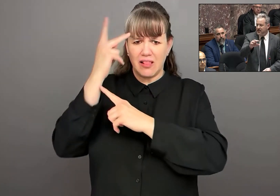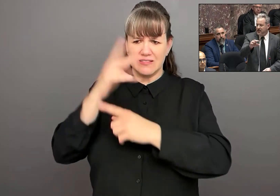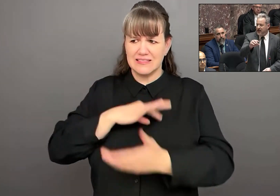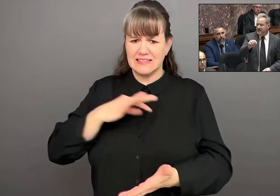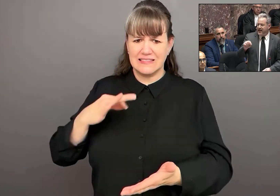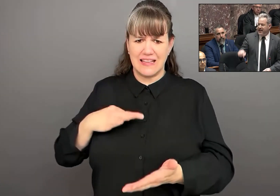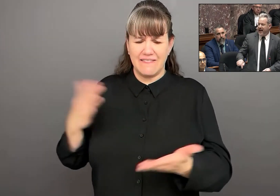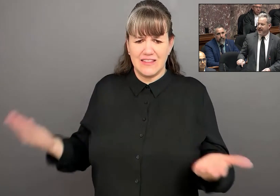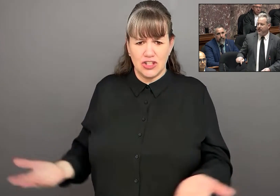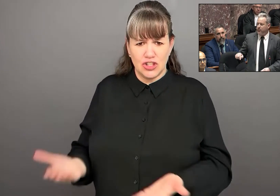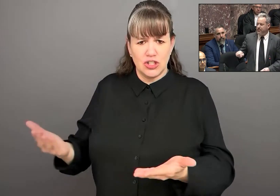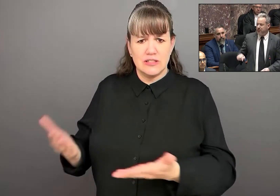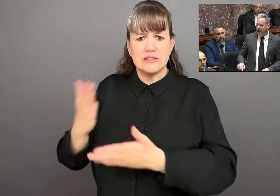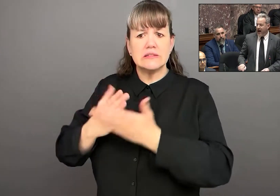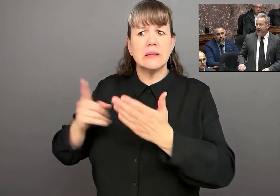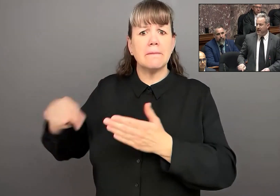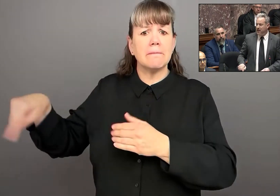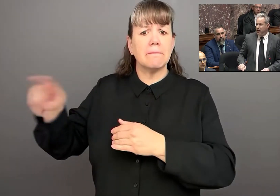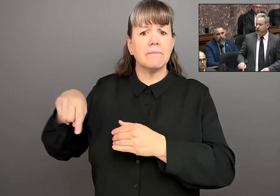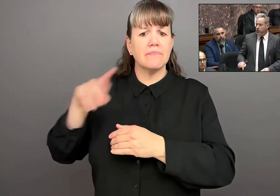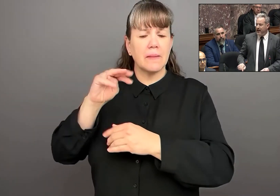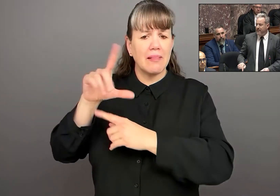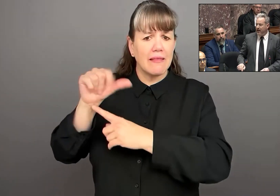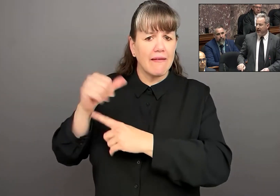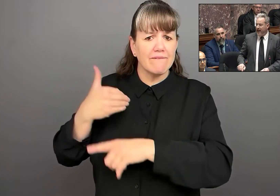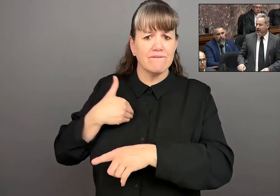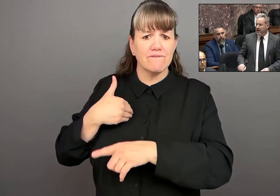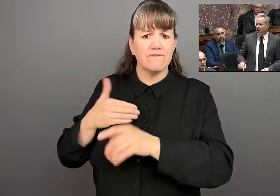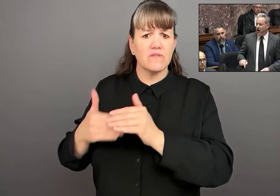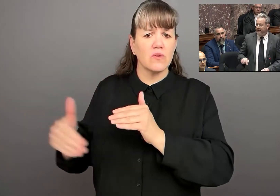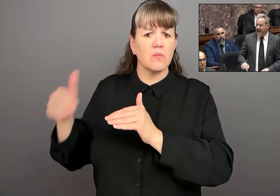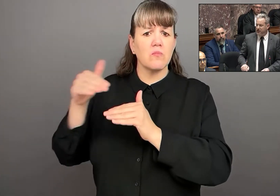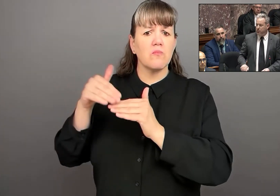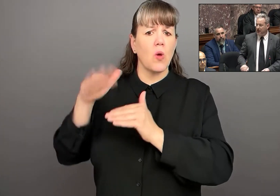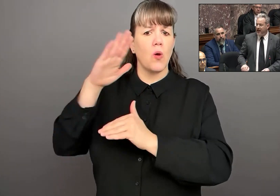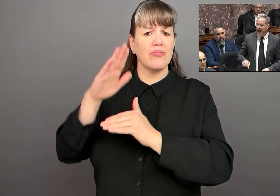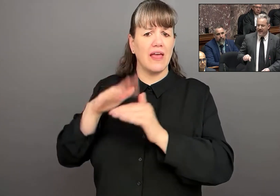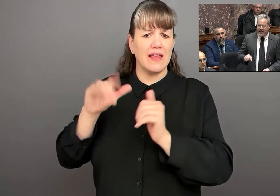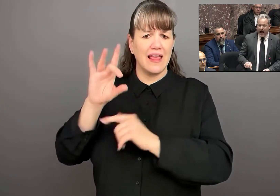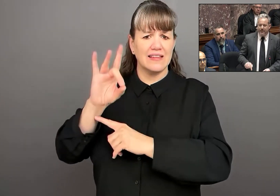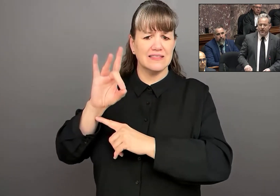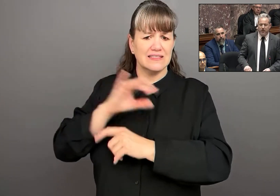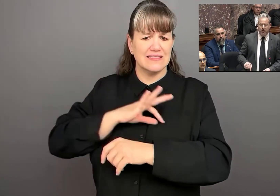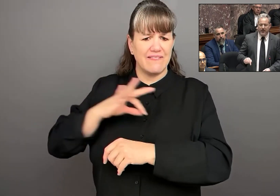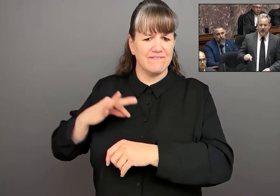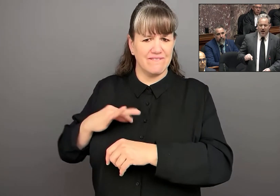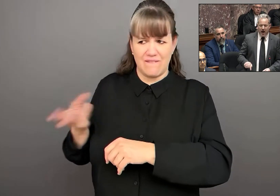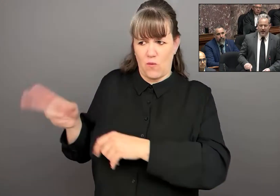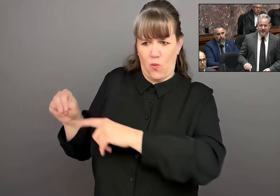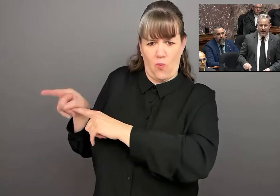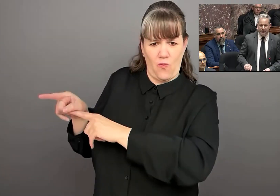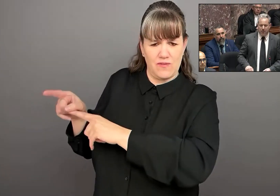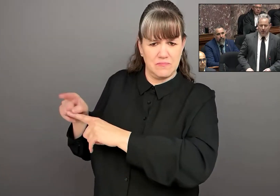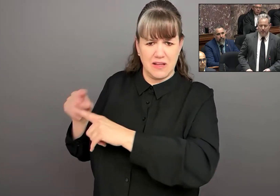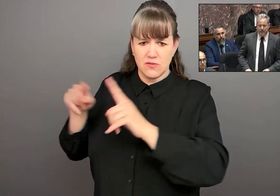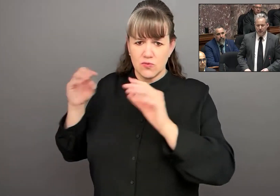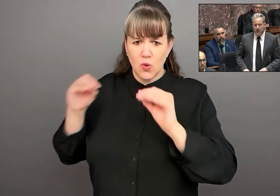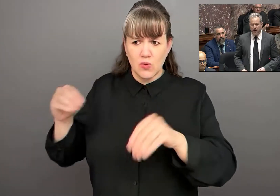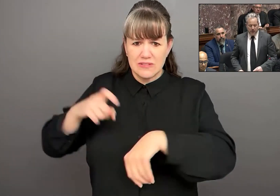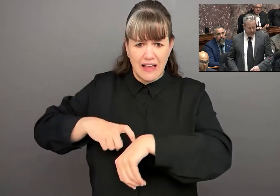is they can't even reply to an MLA on casework. It is absolutely